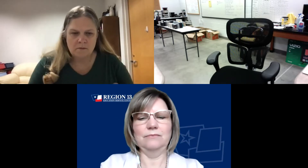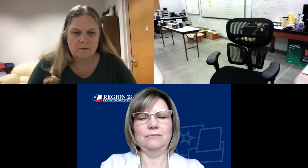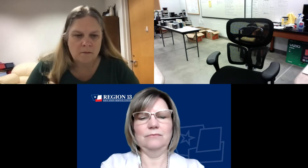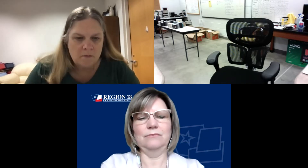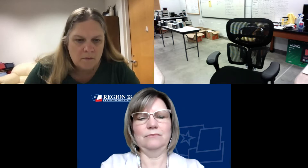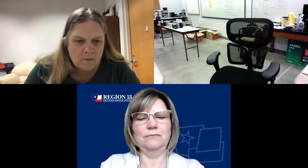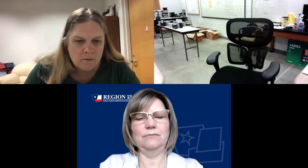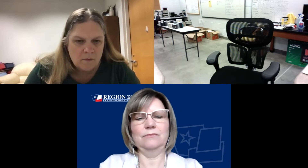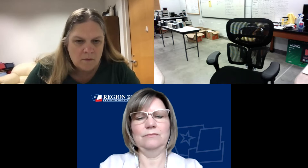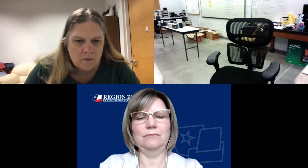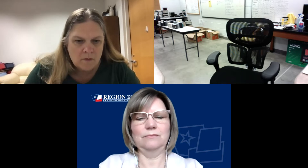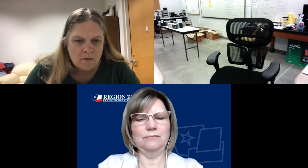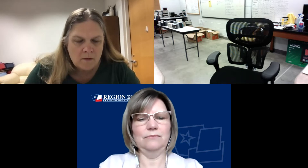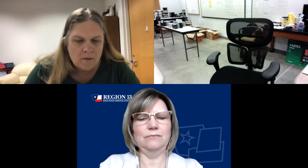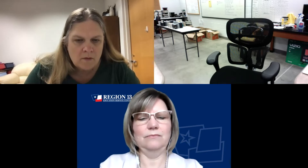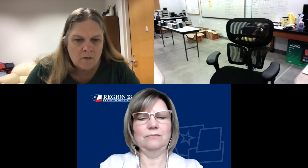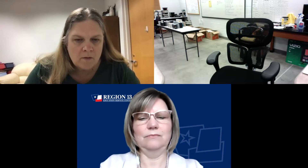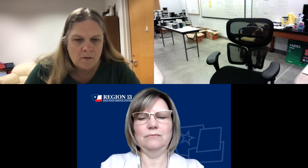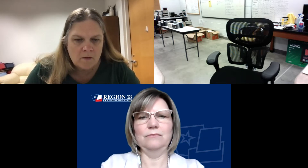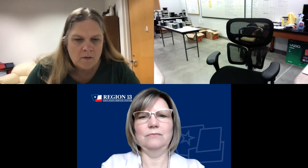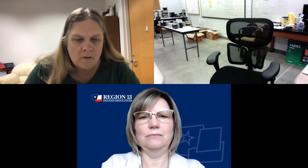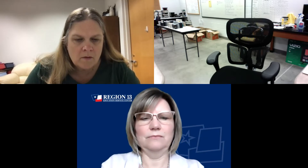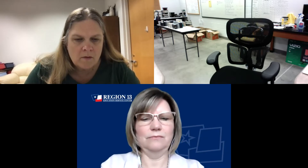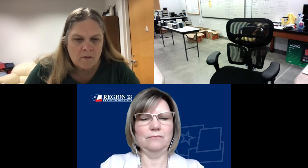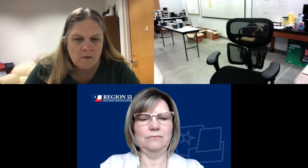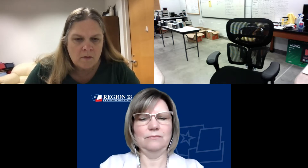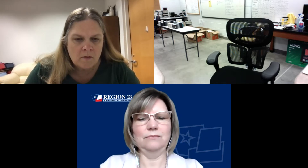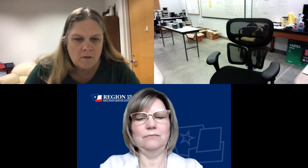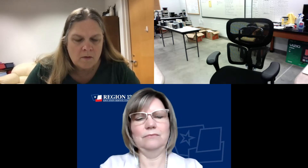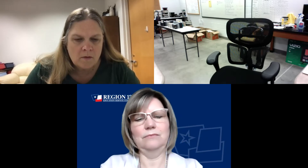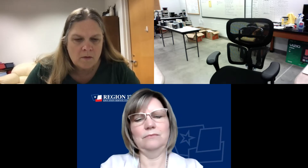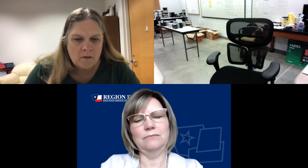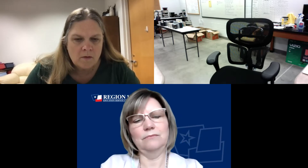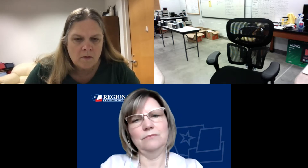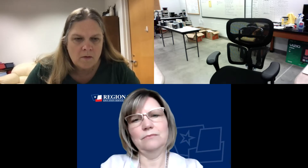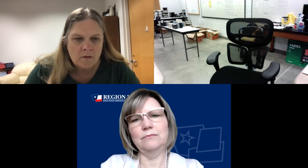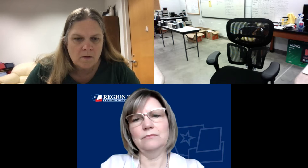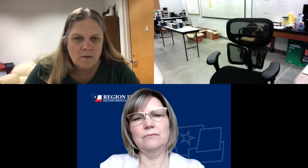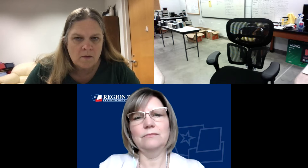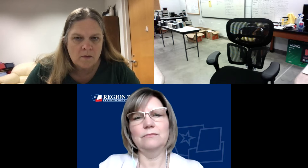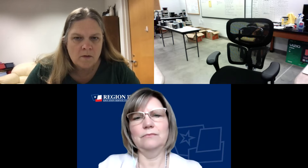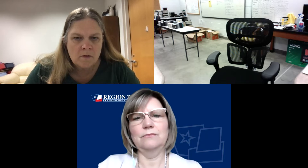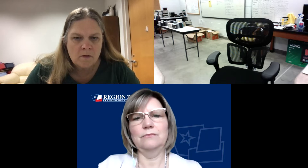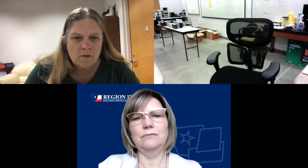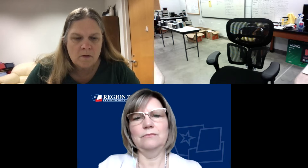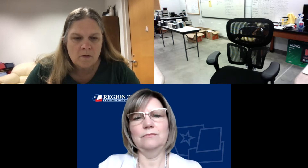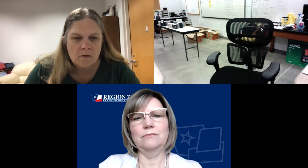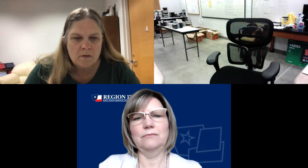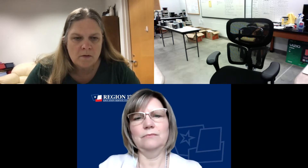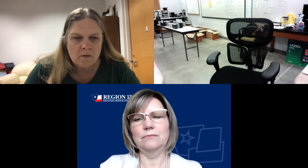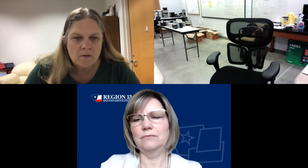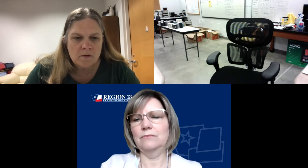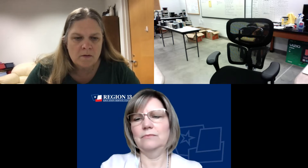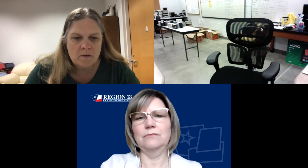okay, so I'm listening Uh-huh. and then I'm voicing, Right. and that's it? Yeah. I'm not talking to anyone